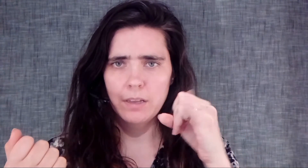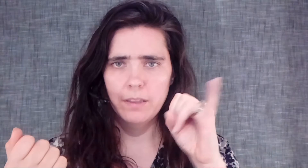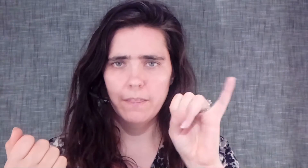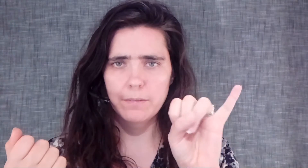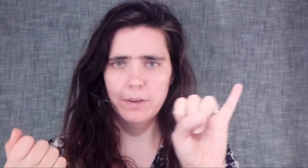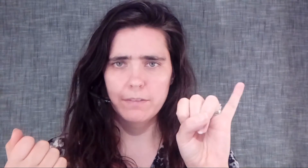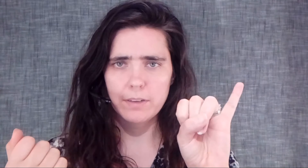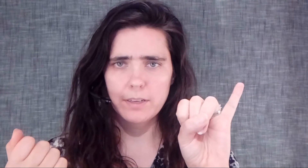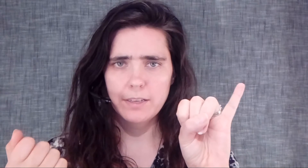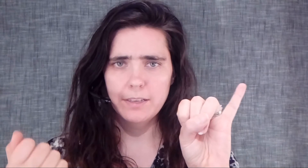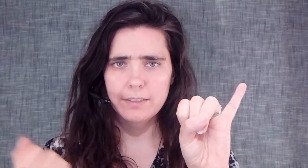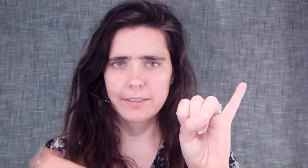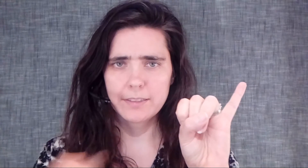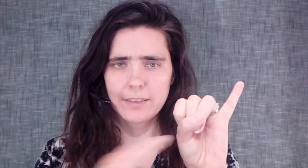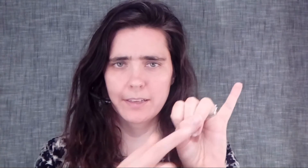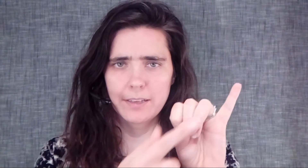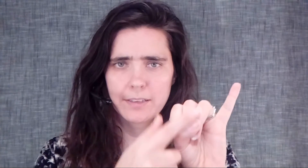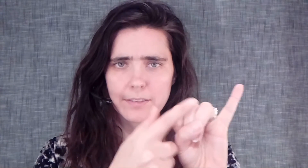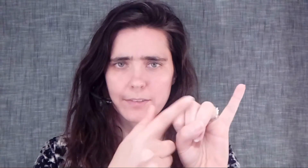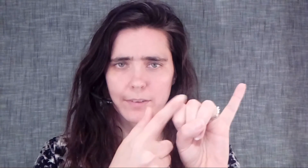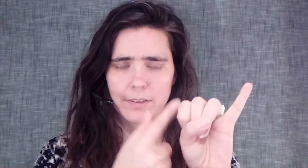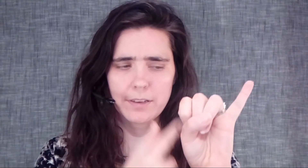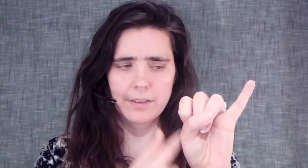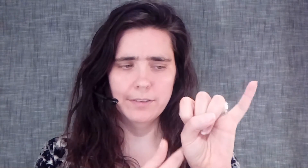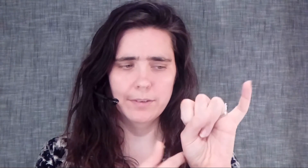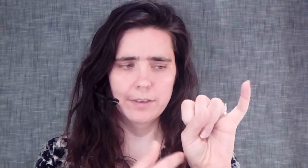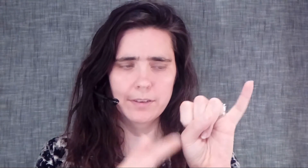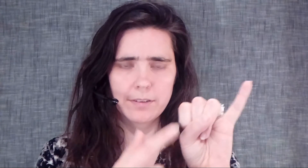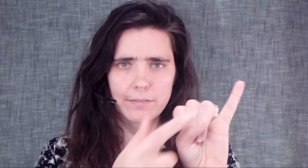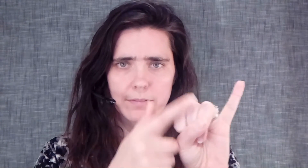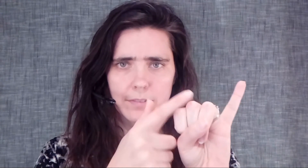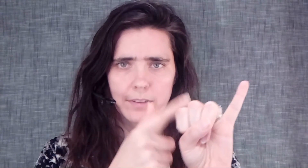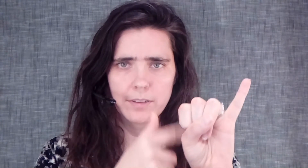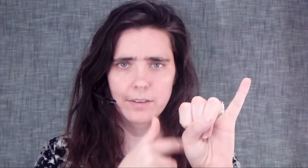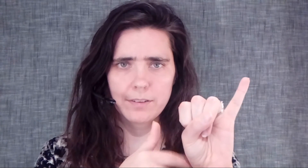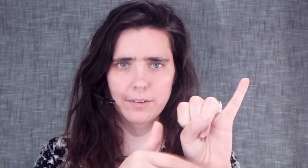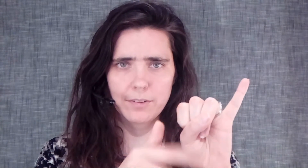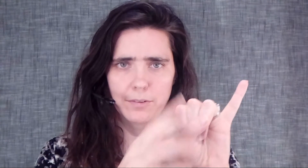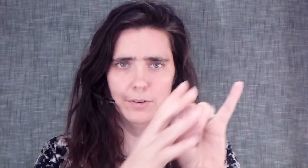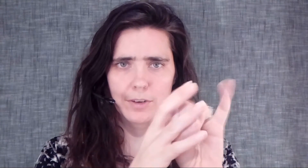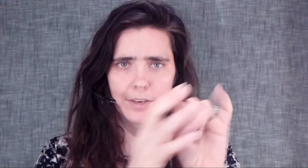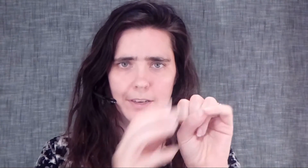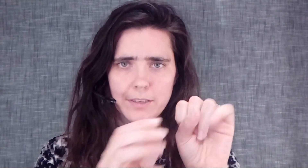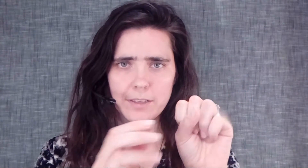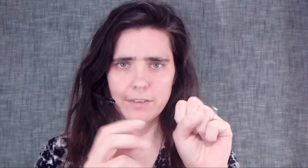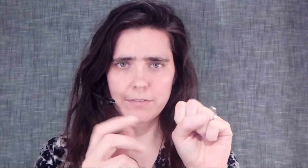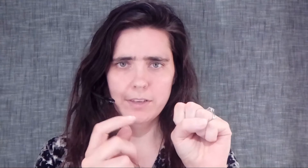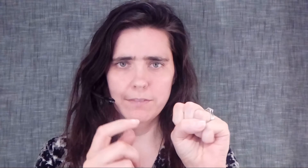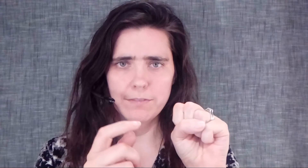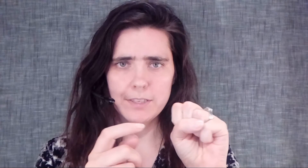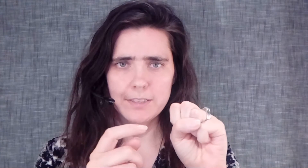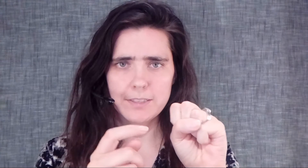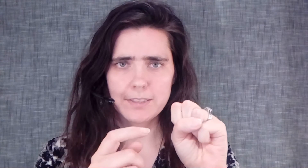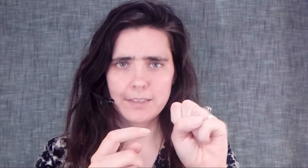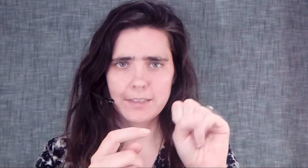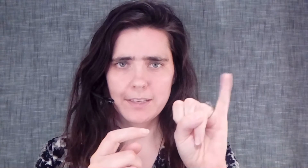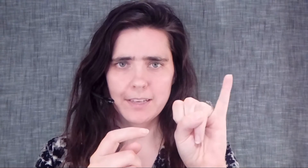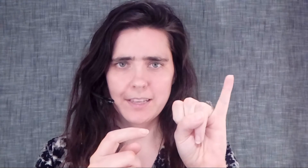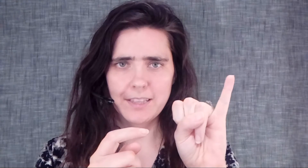And then we have I. So I, you have all your hand kind of in a fist, and then